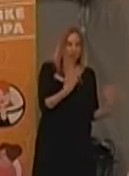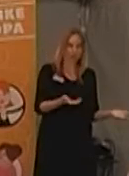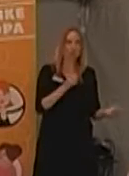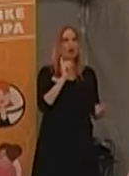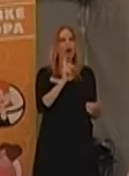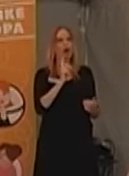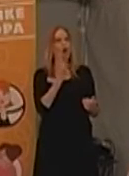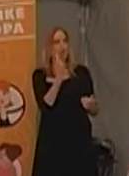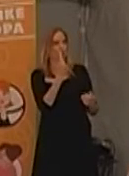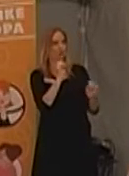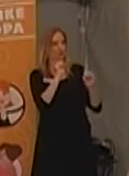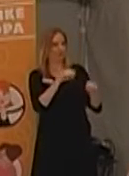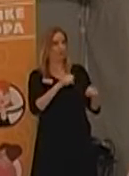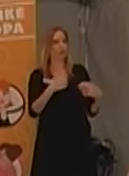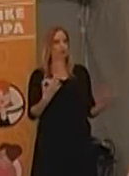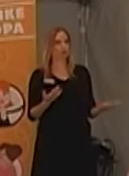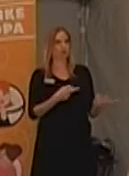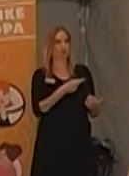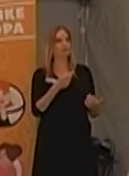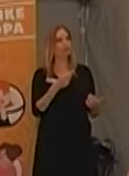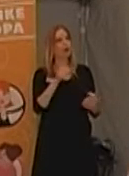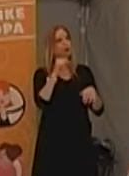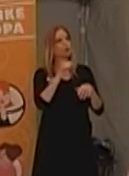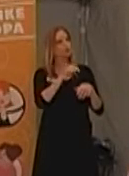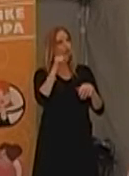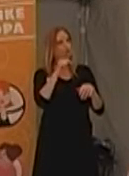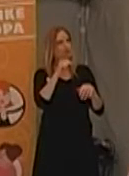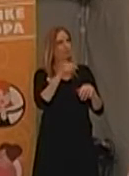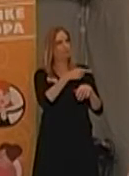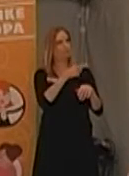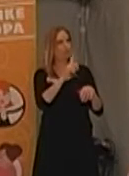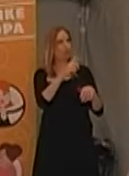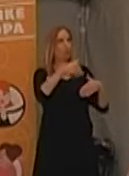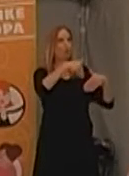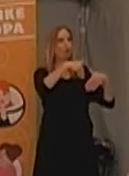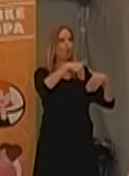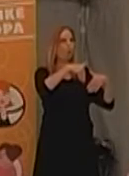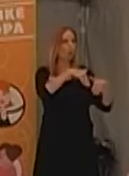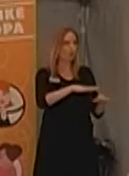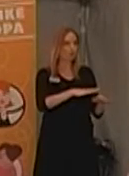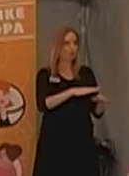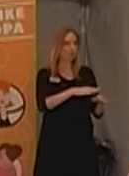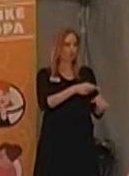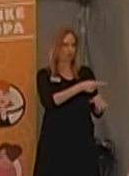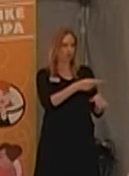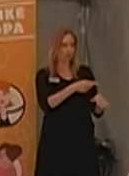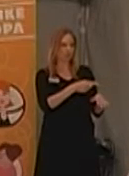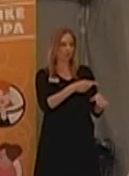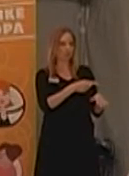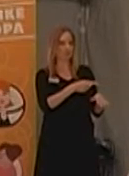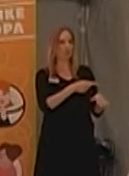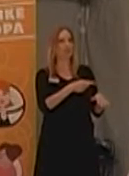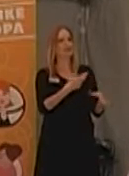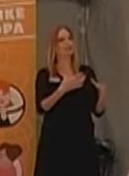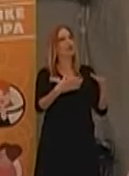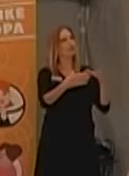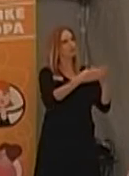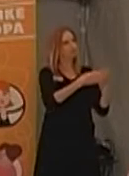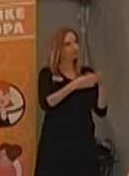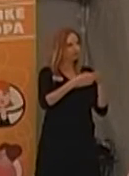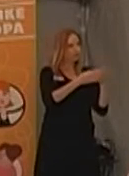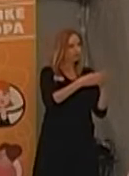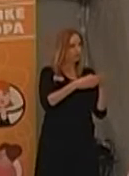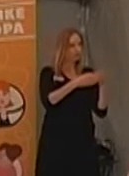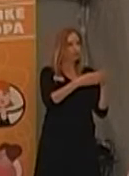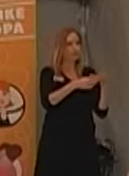being, you feel connected to the fabric of decision-making. There is a strong civic society. The distance between,